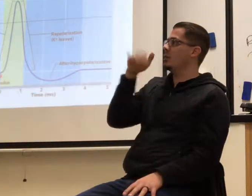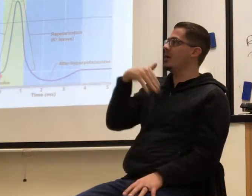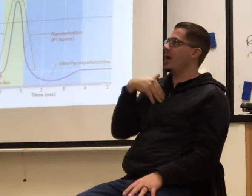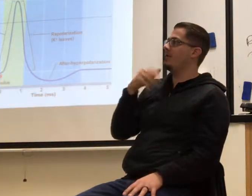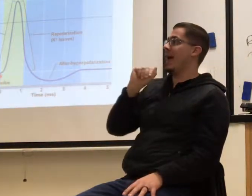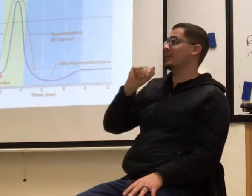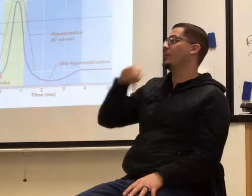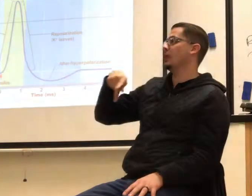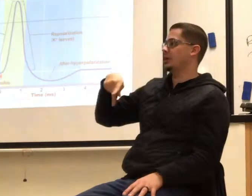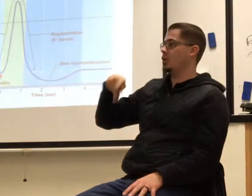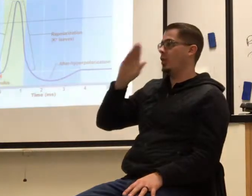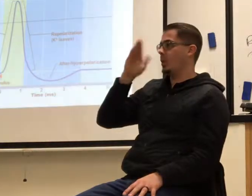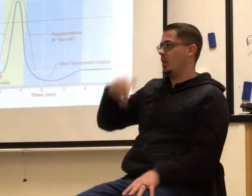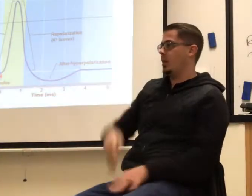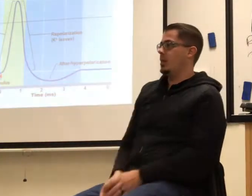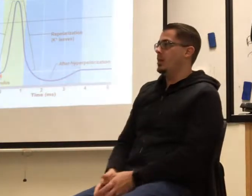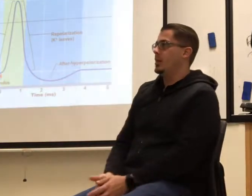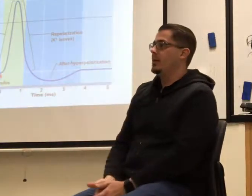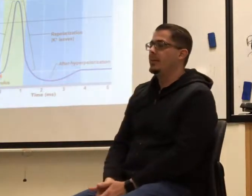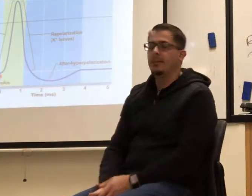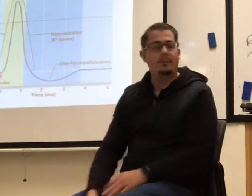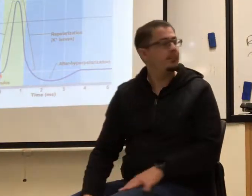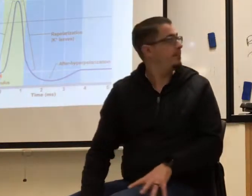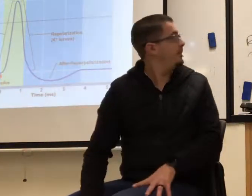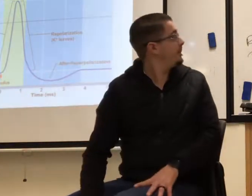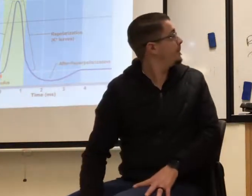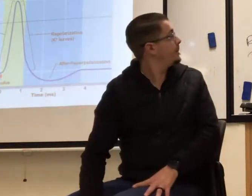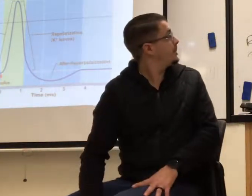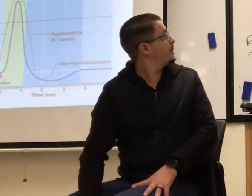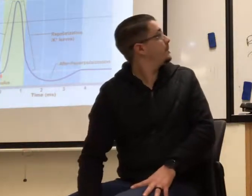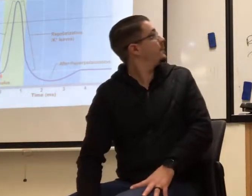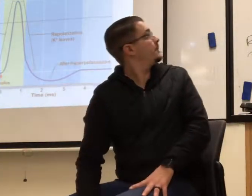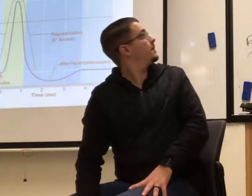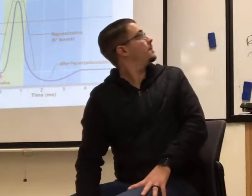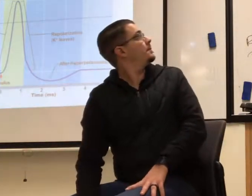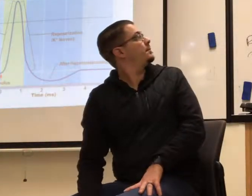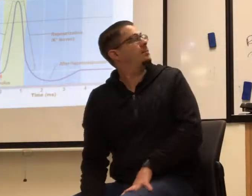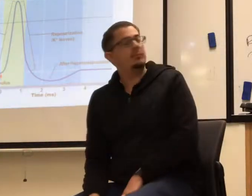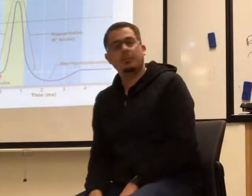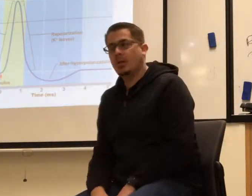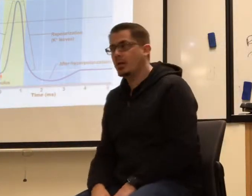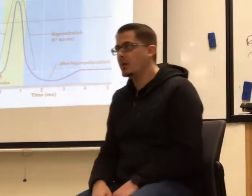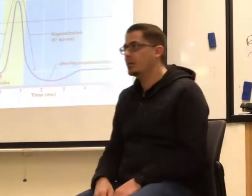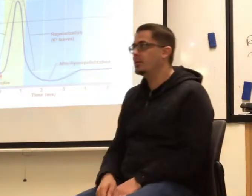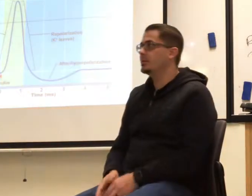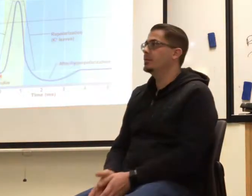potential. So let me draw kind of the axon in segments.